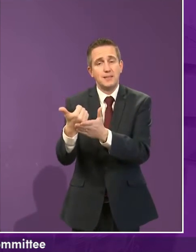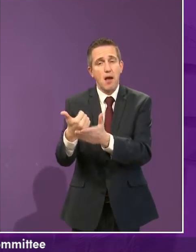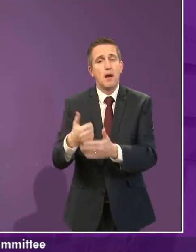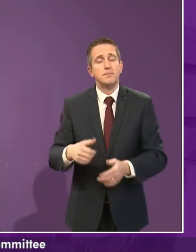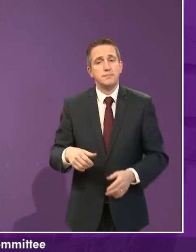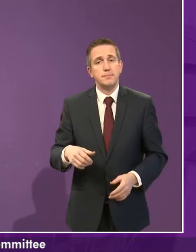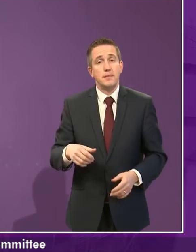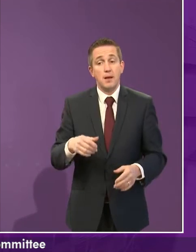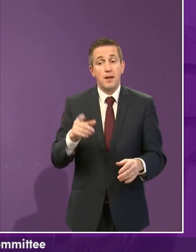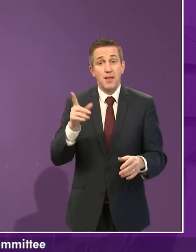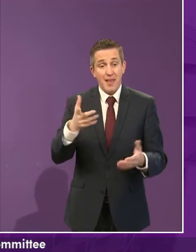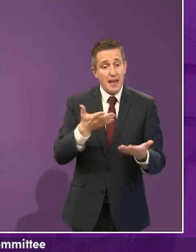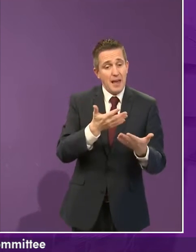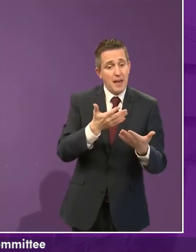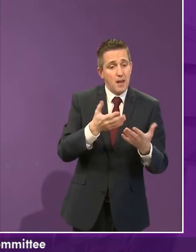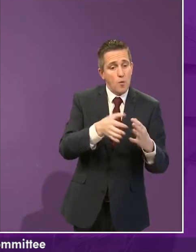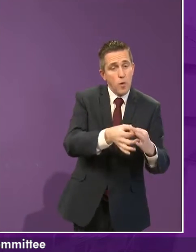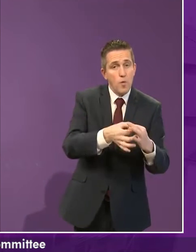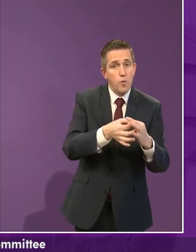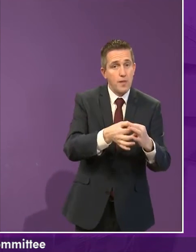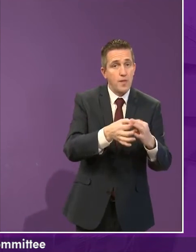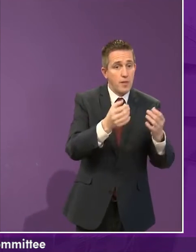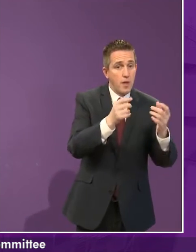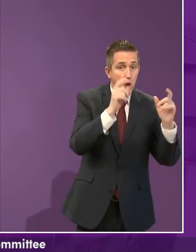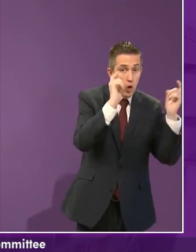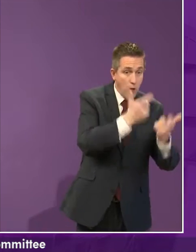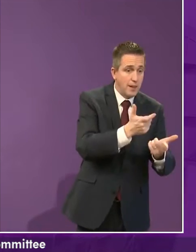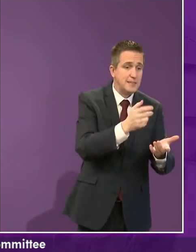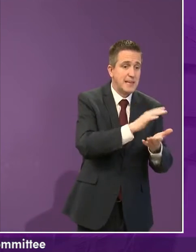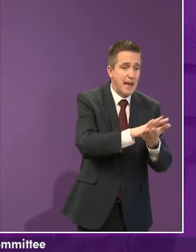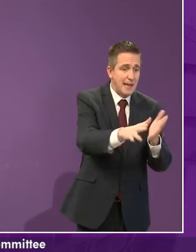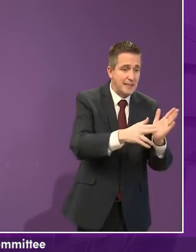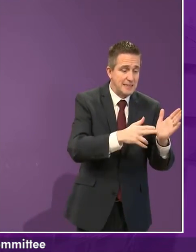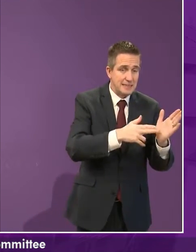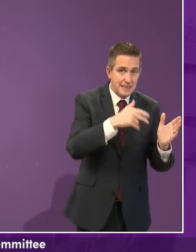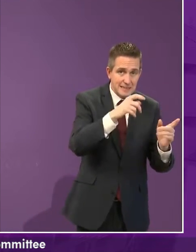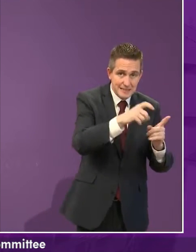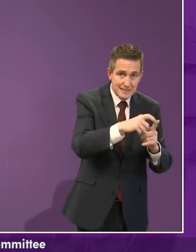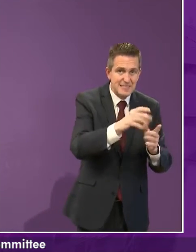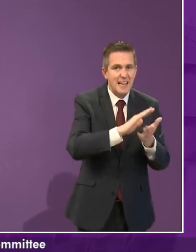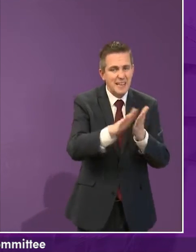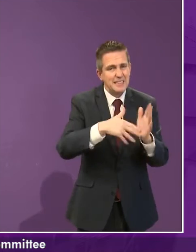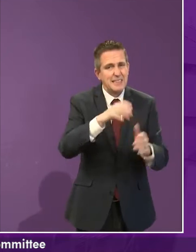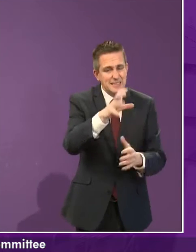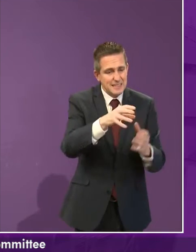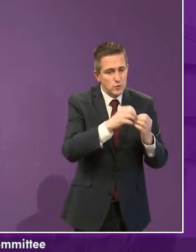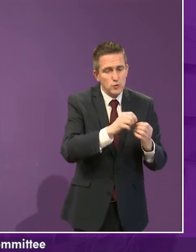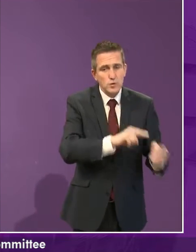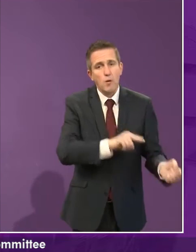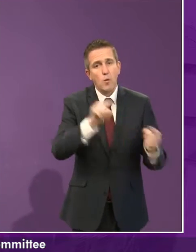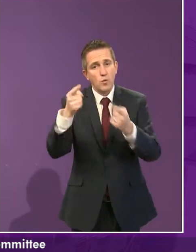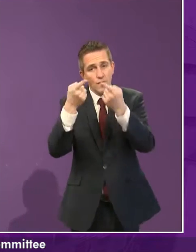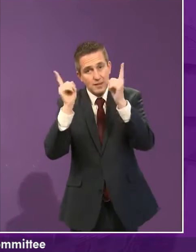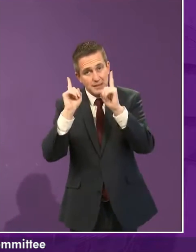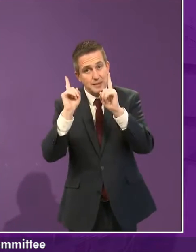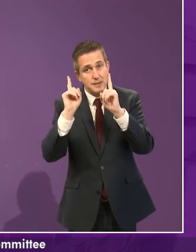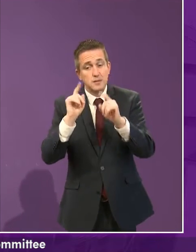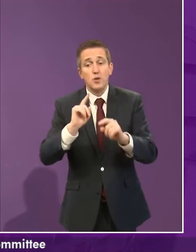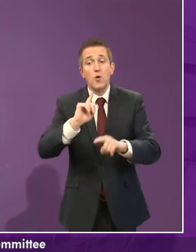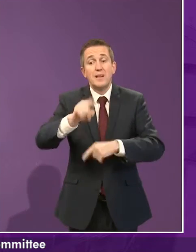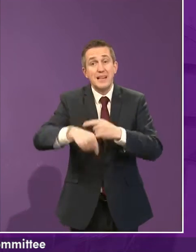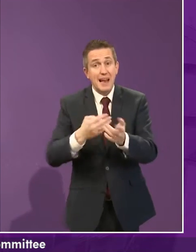partners on the move for HNC and HND students coming into the university. And what we're going to arrange, I think, for